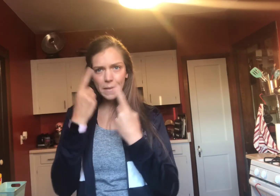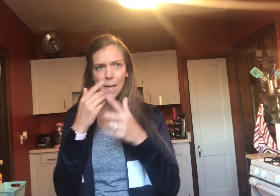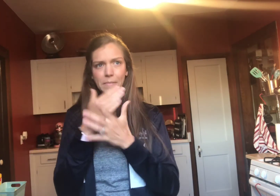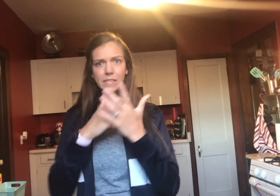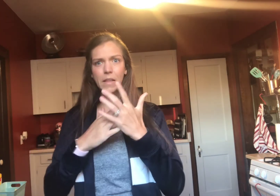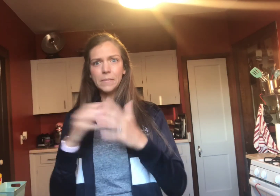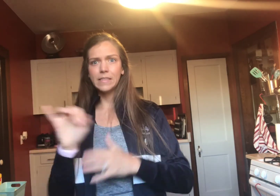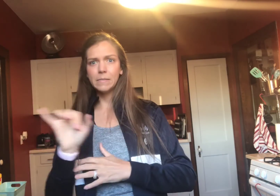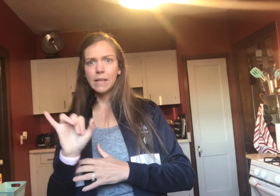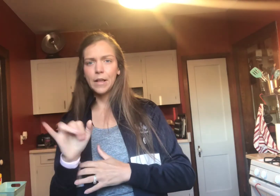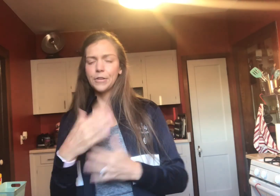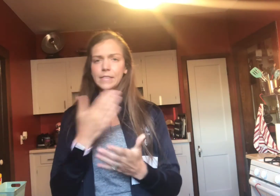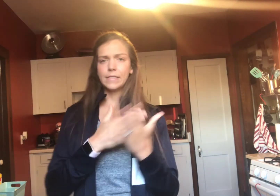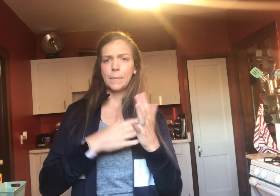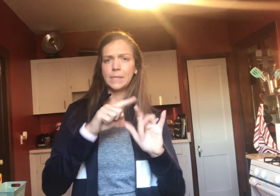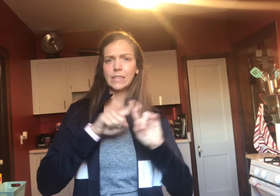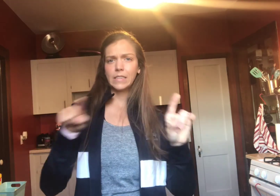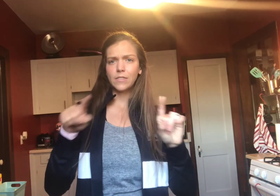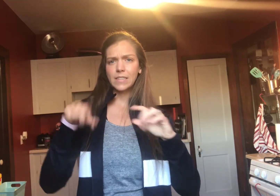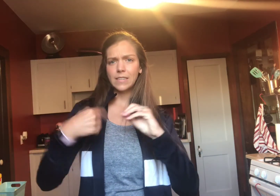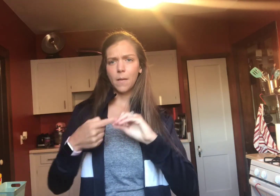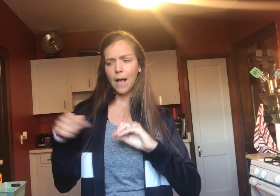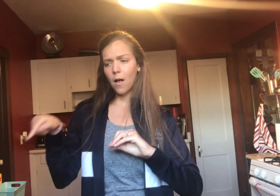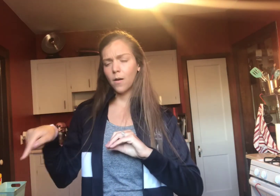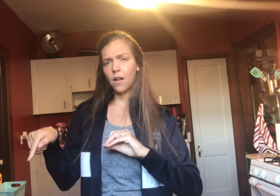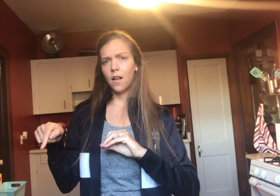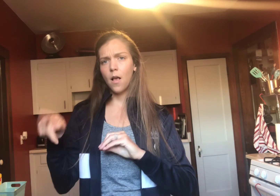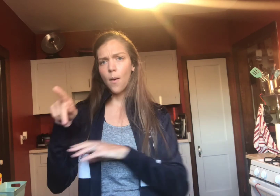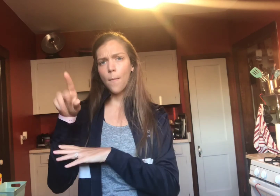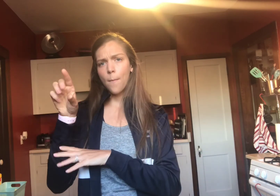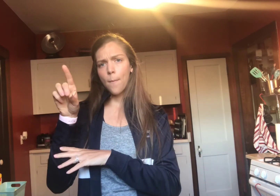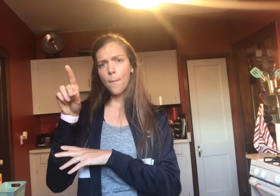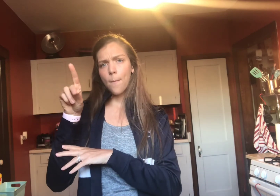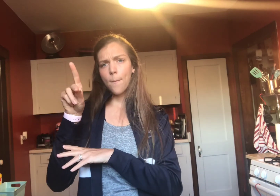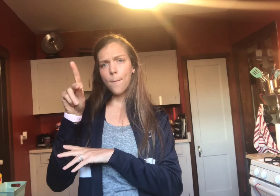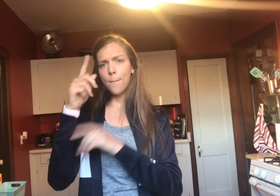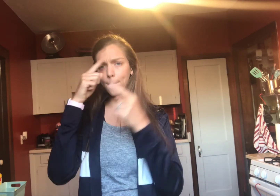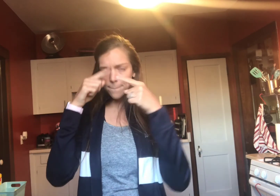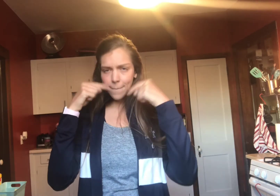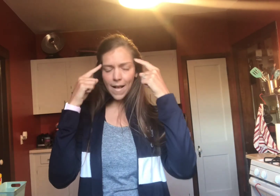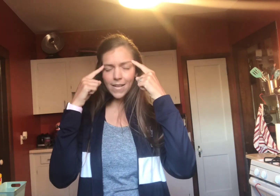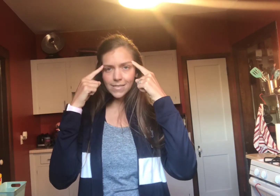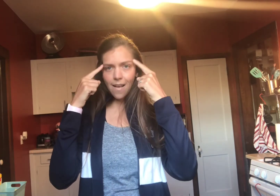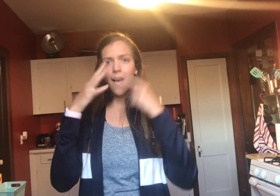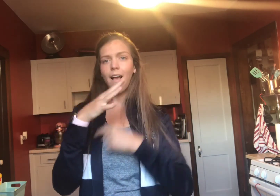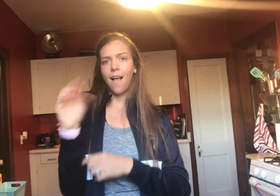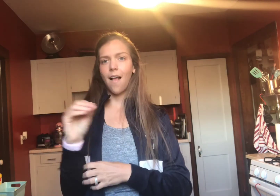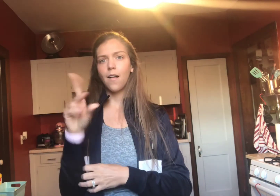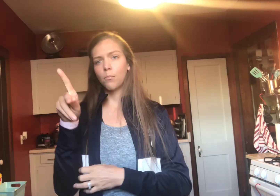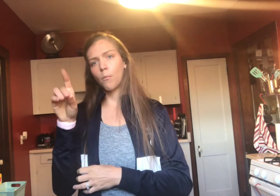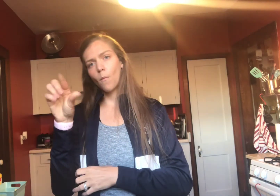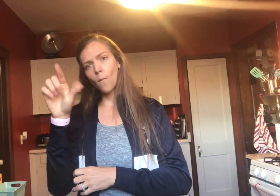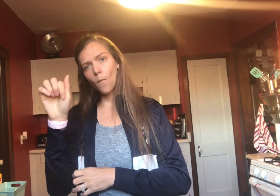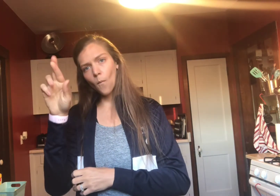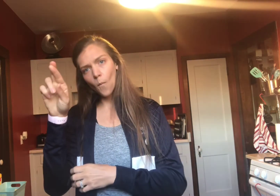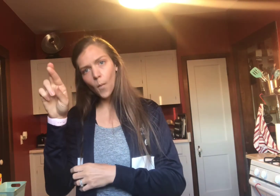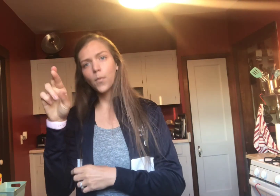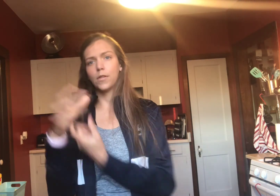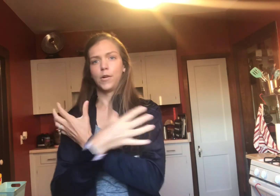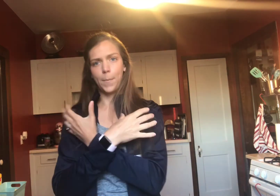Okay, so what are some similarities and some differences between panda bears and the polar